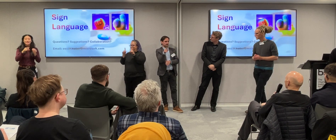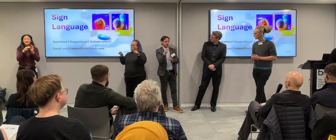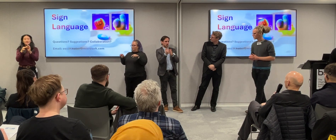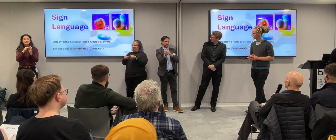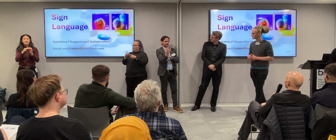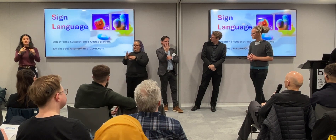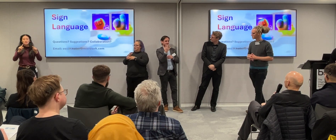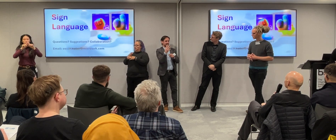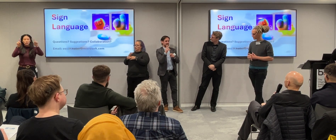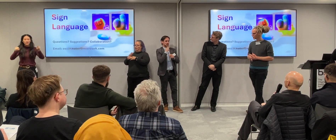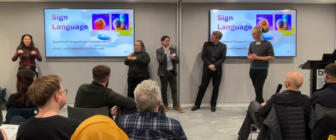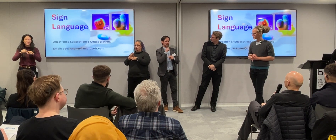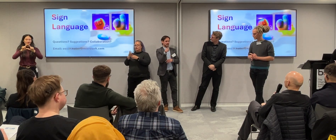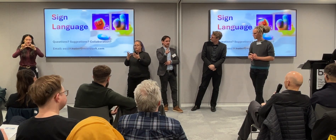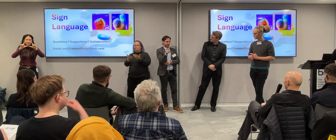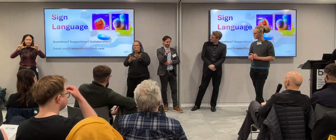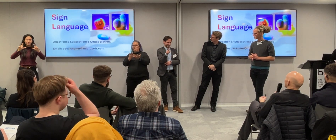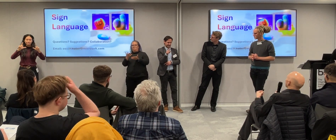where